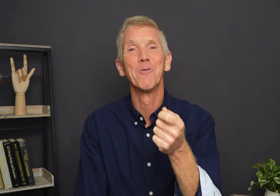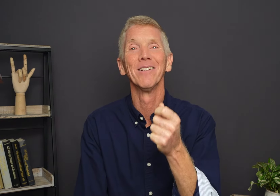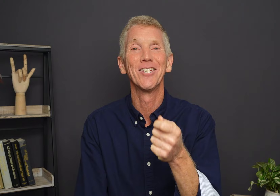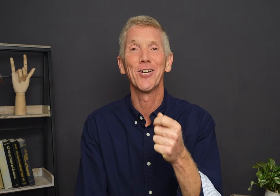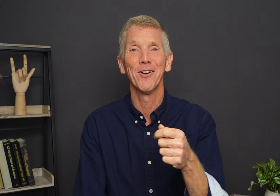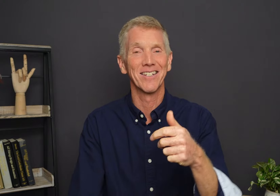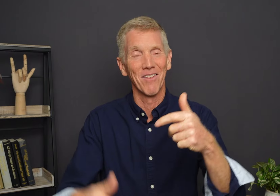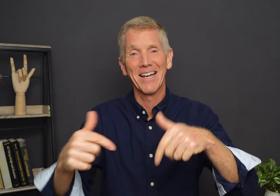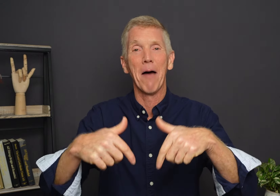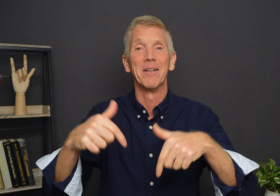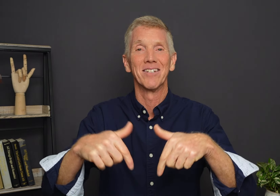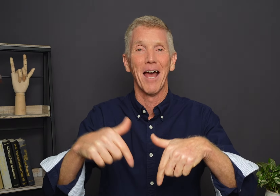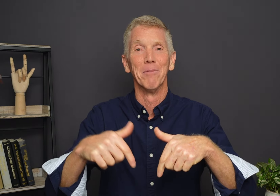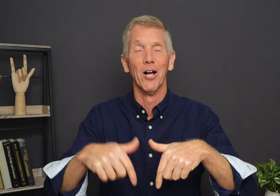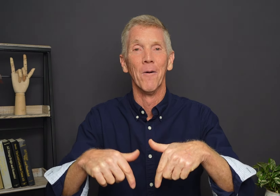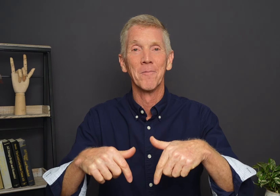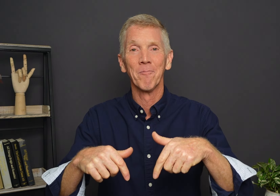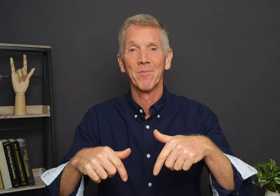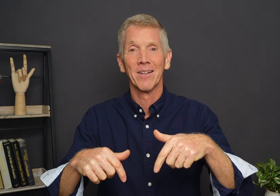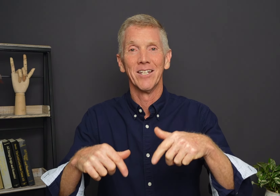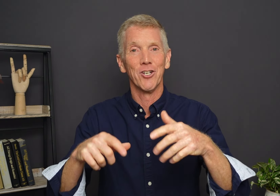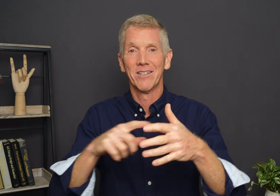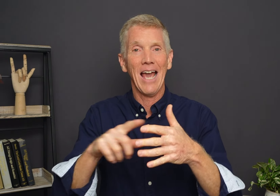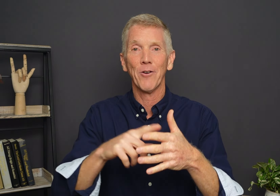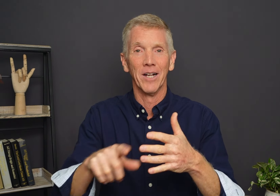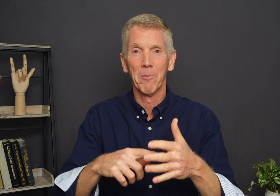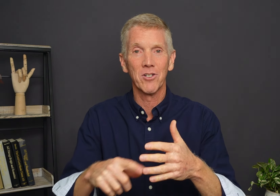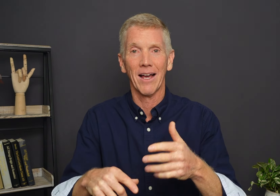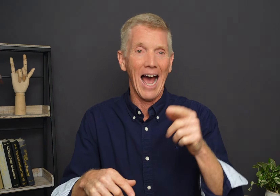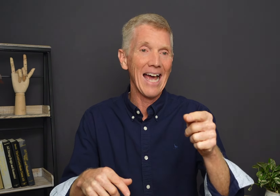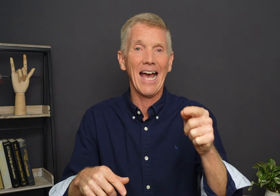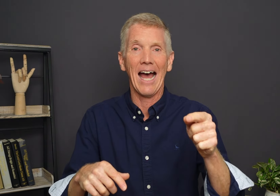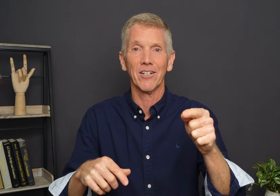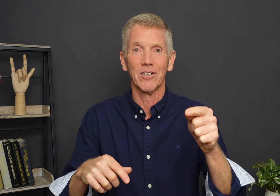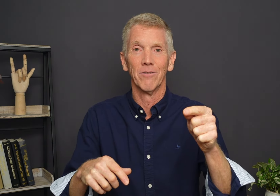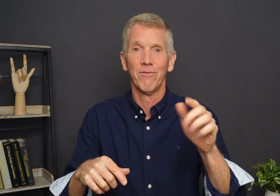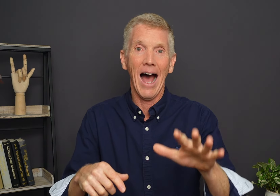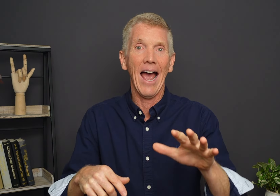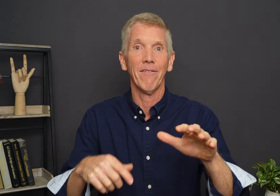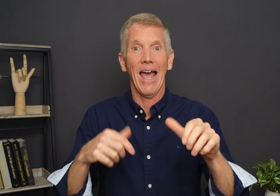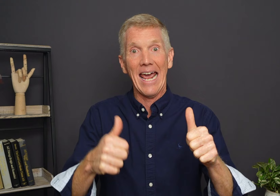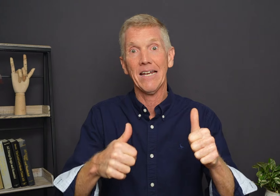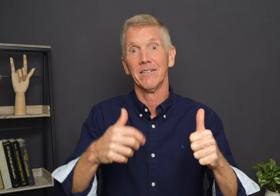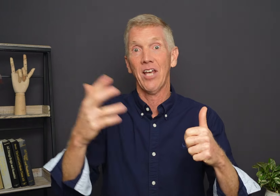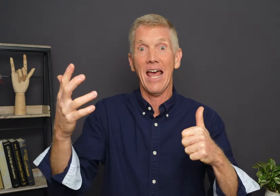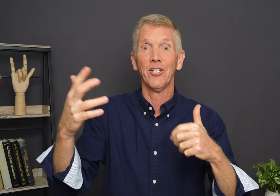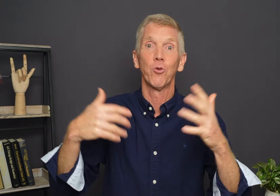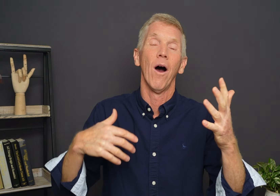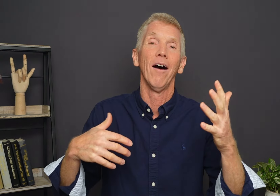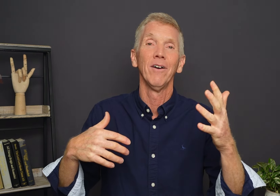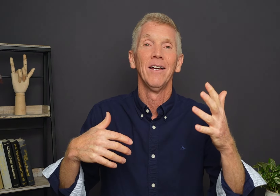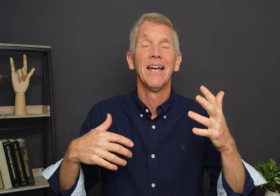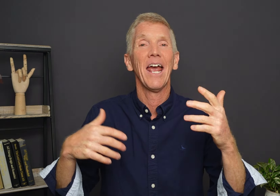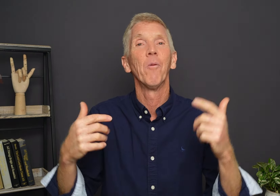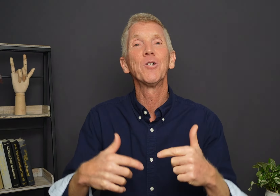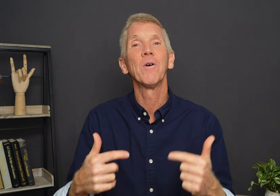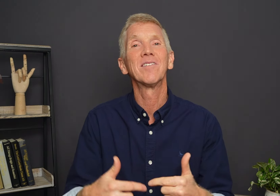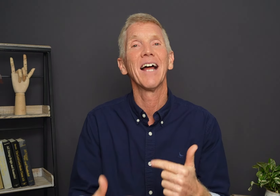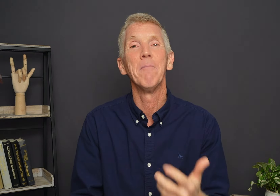really curious in the comments down below. Did you count your numbers? Like I got 5, 8, 10, 12, and which ones did I miss?